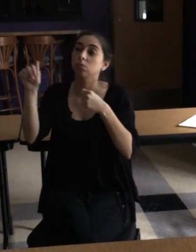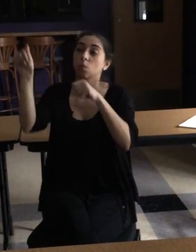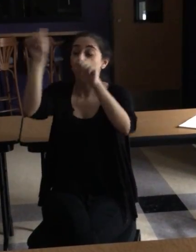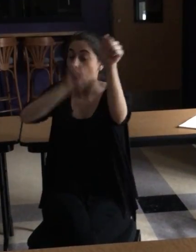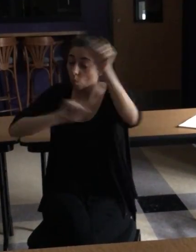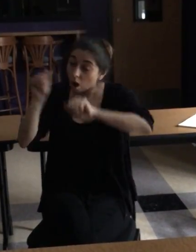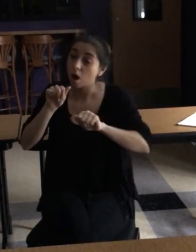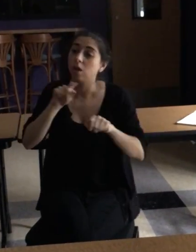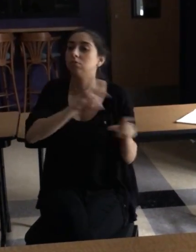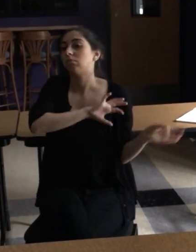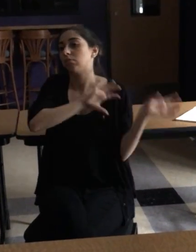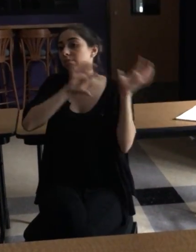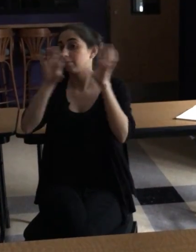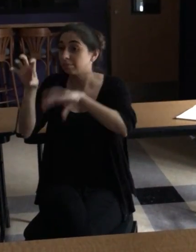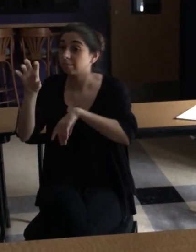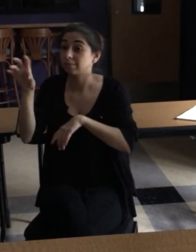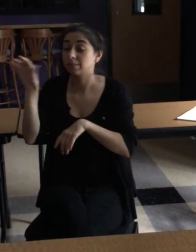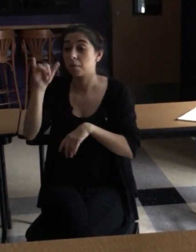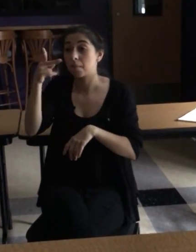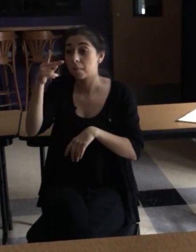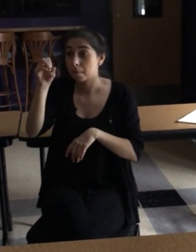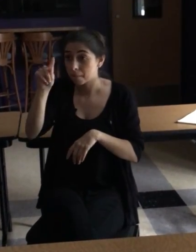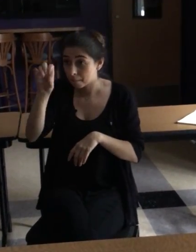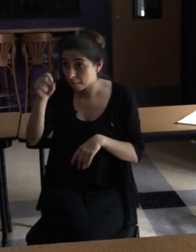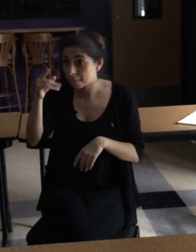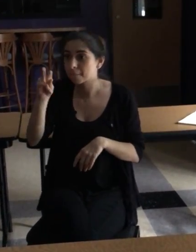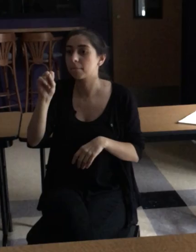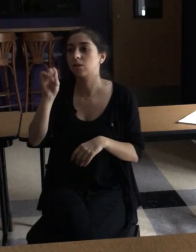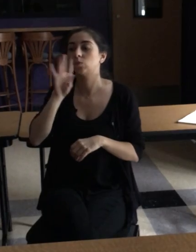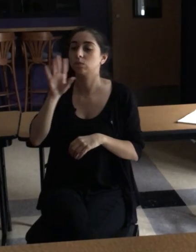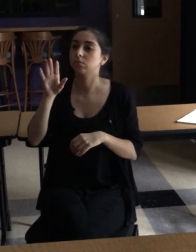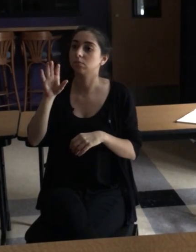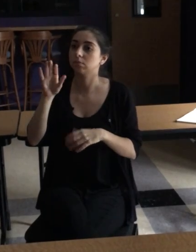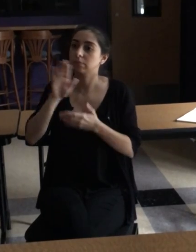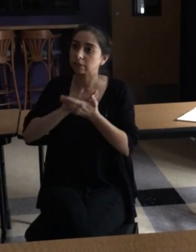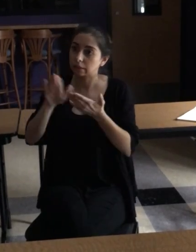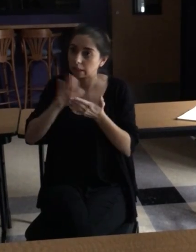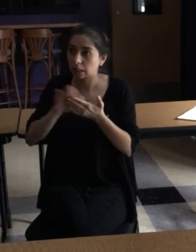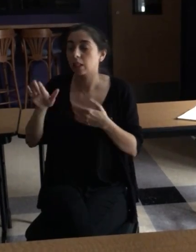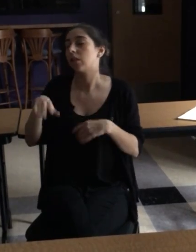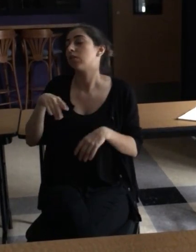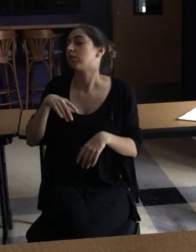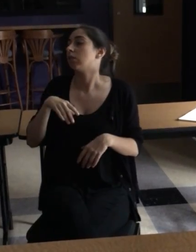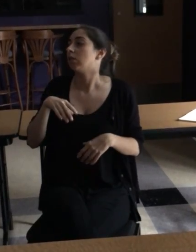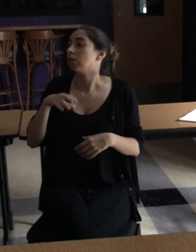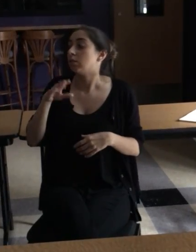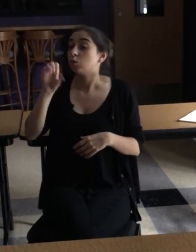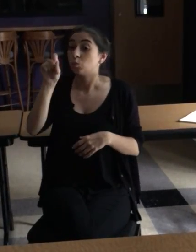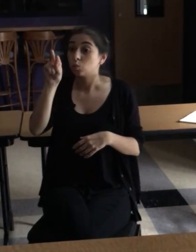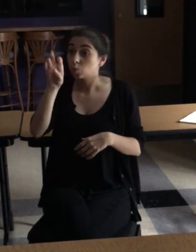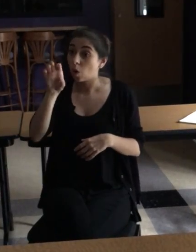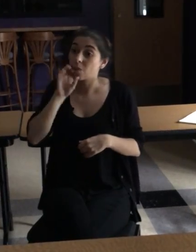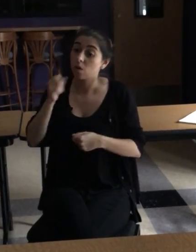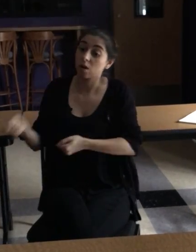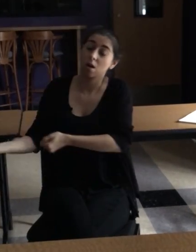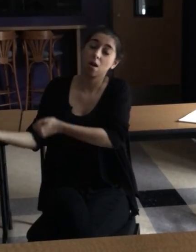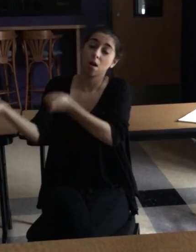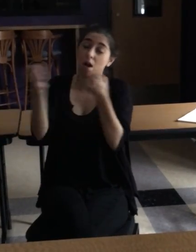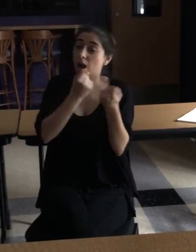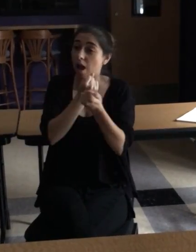the pots and pans go through a deep clean. All the floors get power washed. All the stoves get broken down completely,